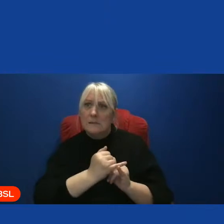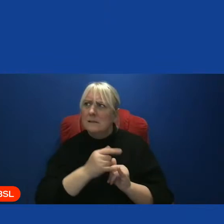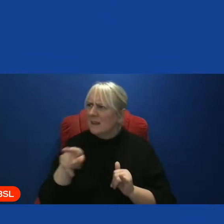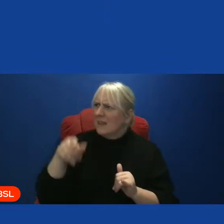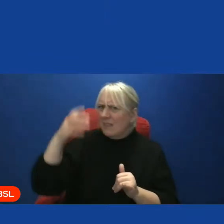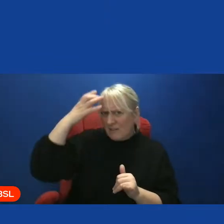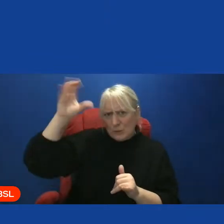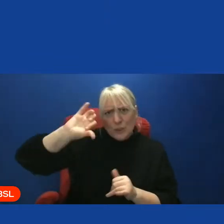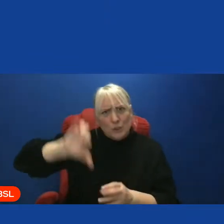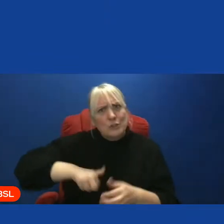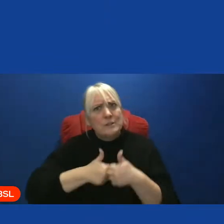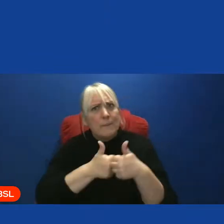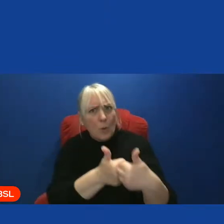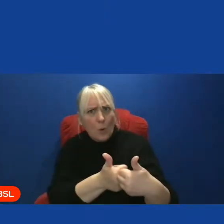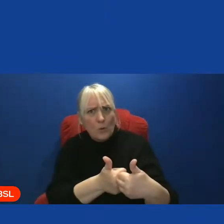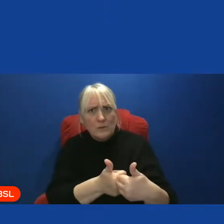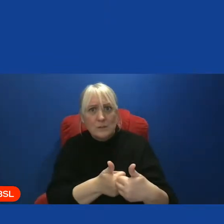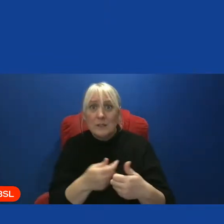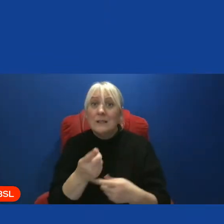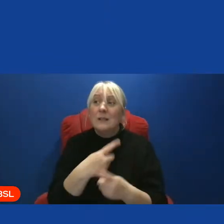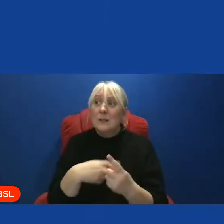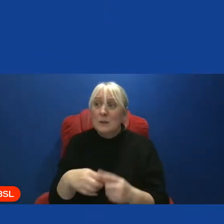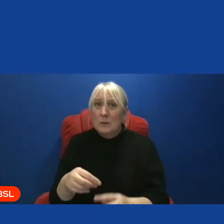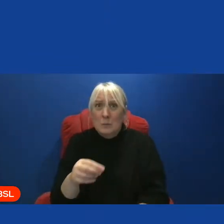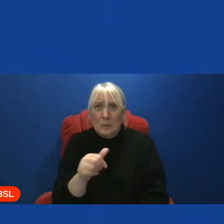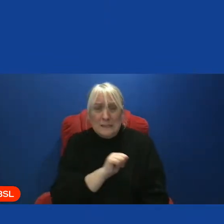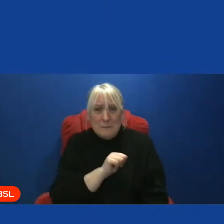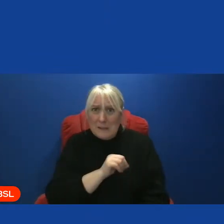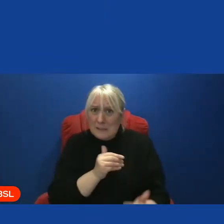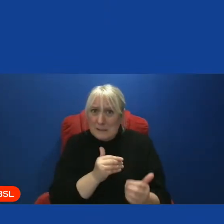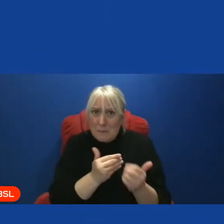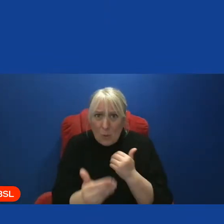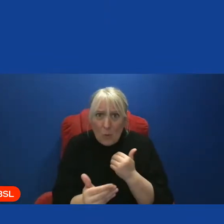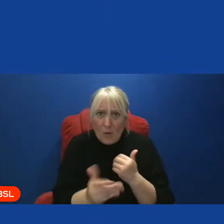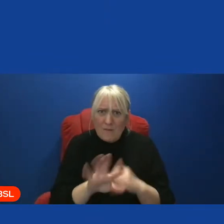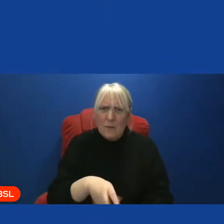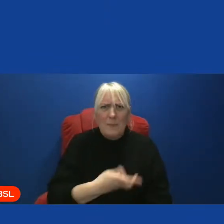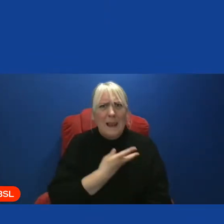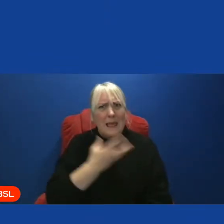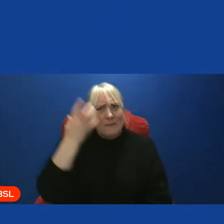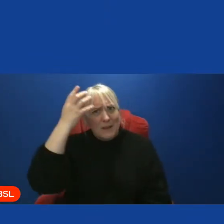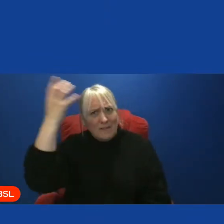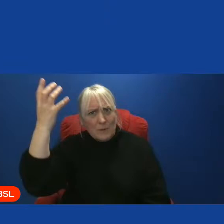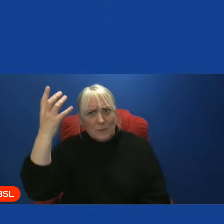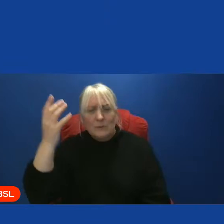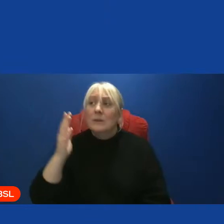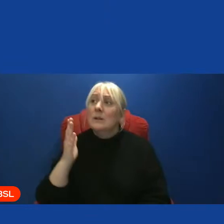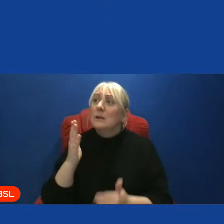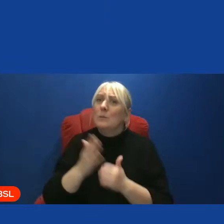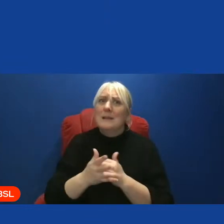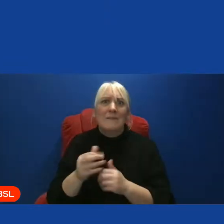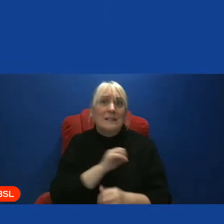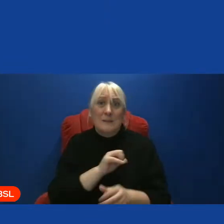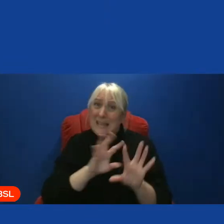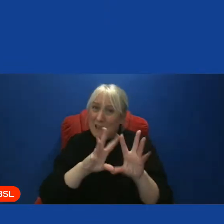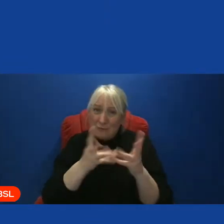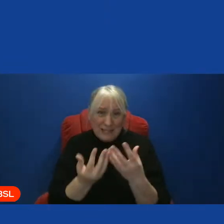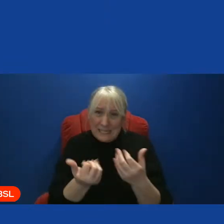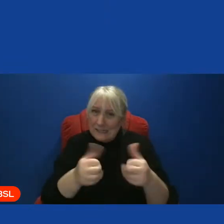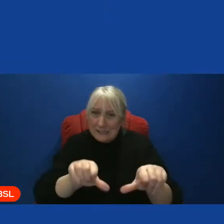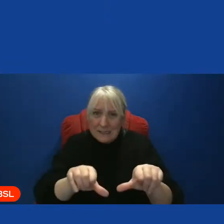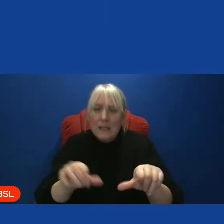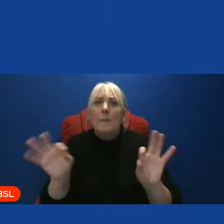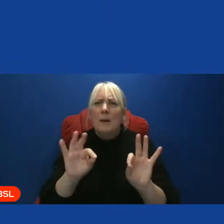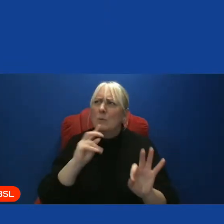And, this is what we expected from a Labour government. We didn't expect all the ills to be cured, no, but we did expect a bit of support. And then we see